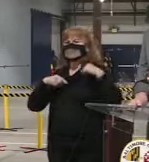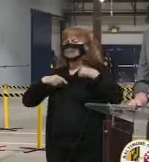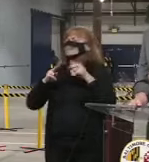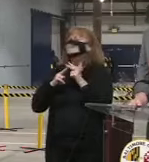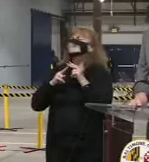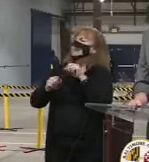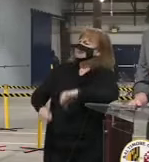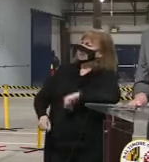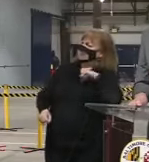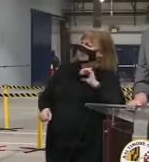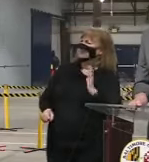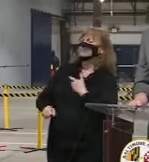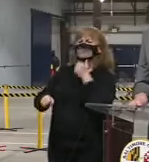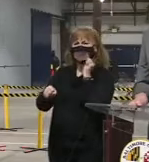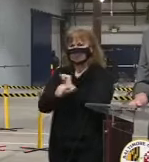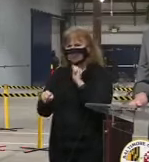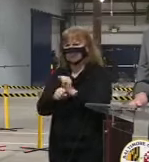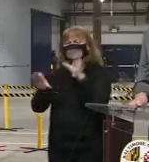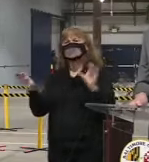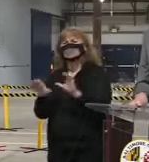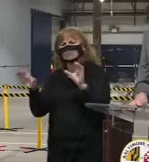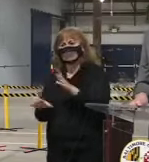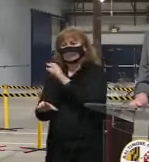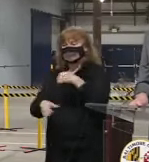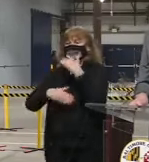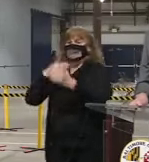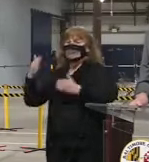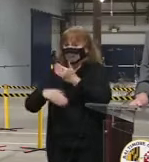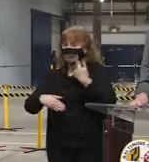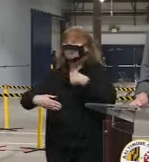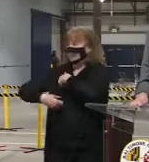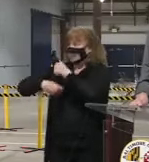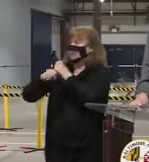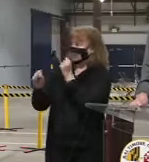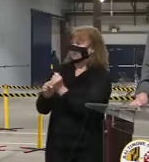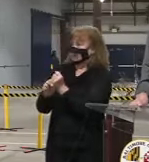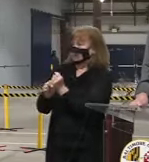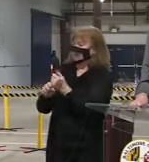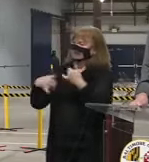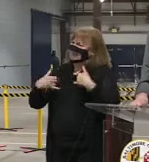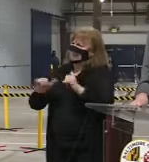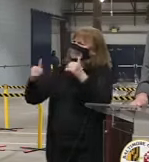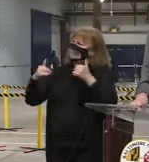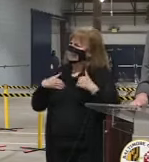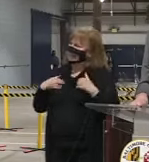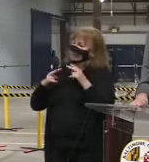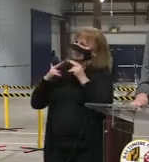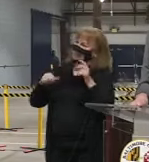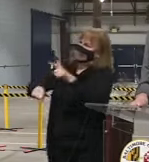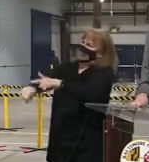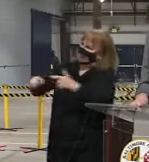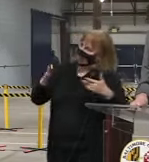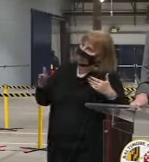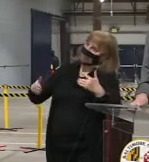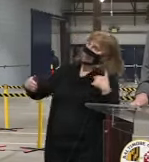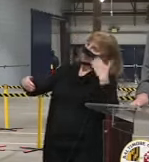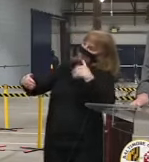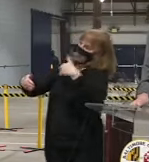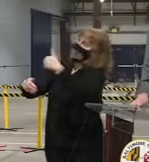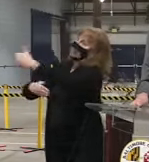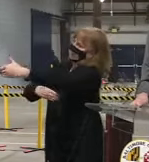incredibly proud of the work that we're doing and the progress we've made, we still have a very long way to